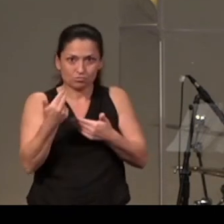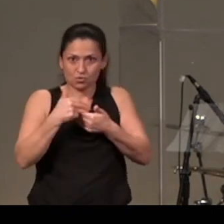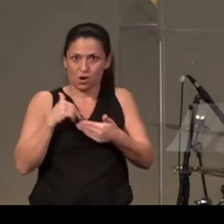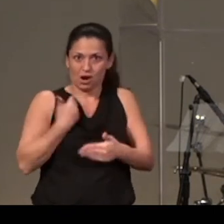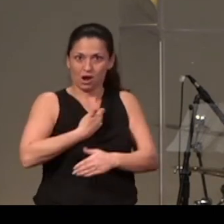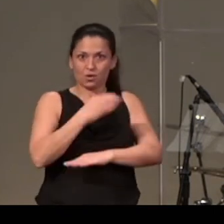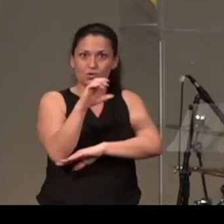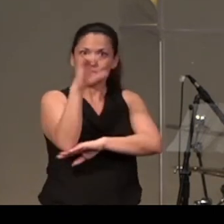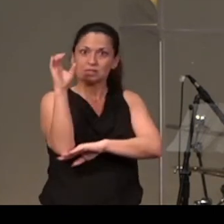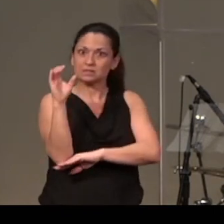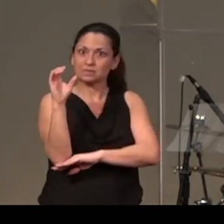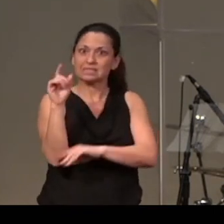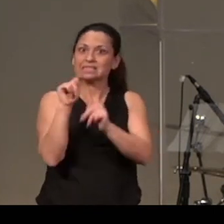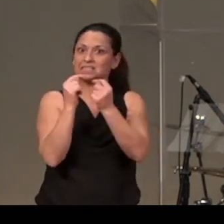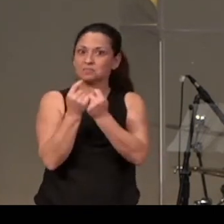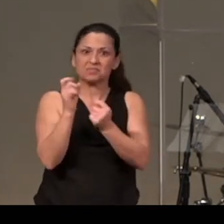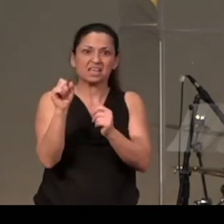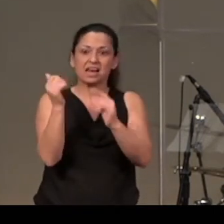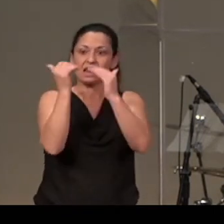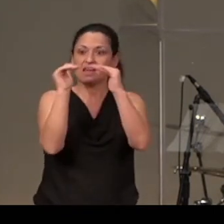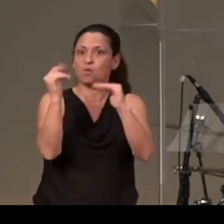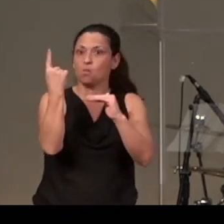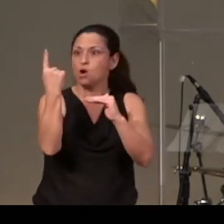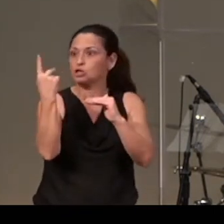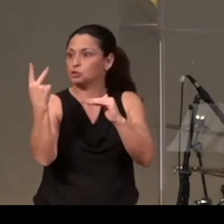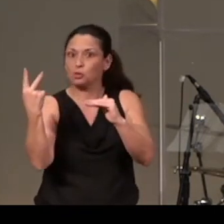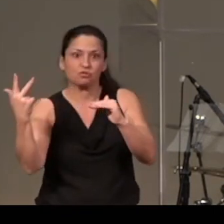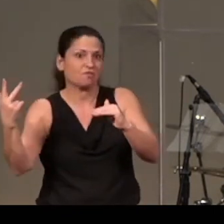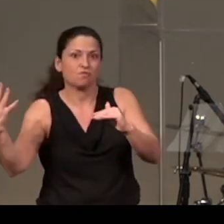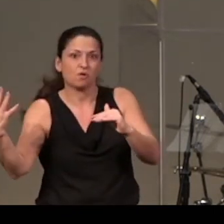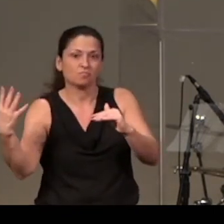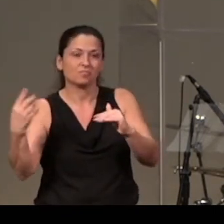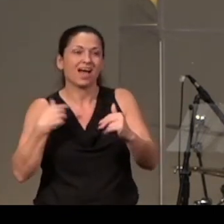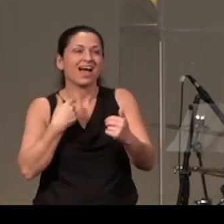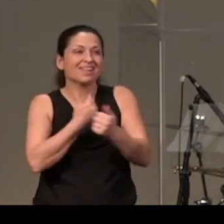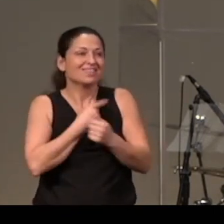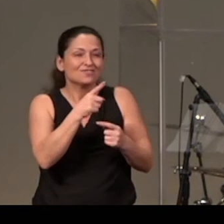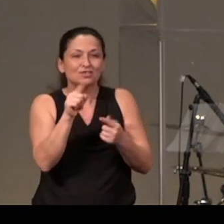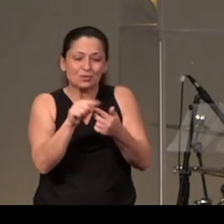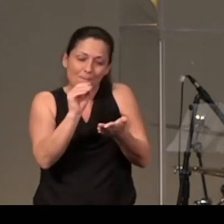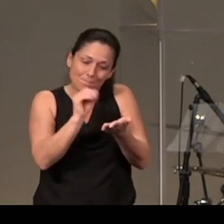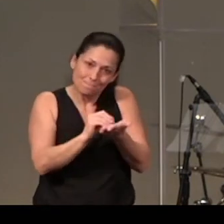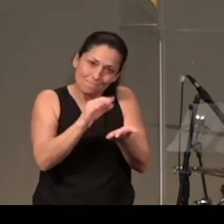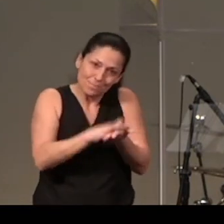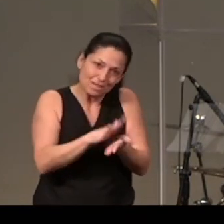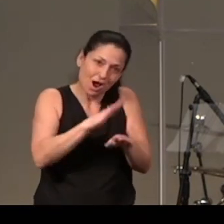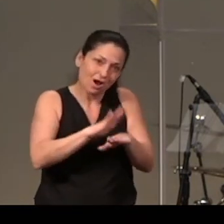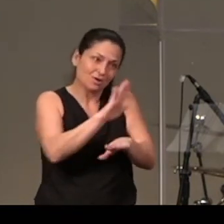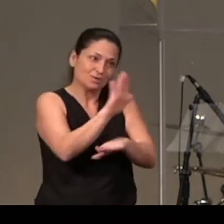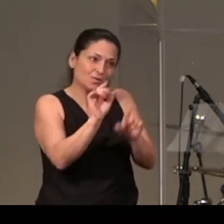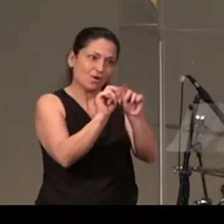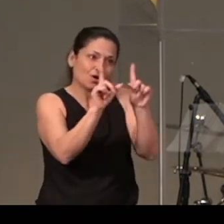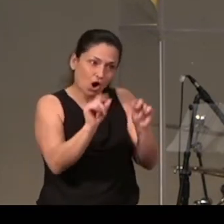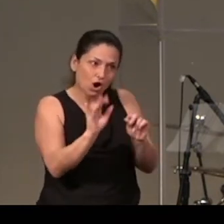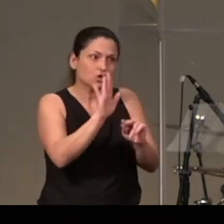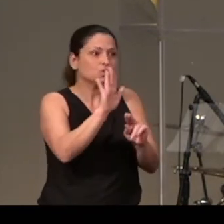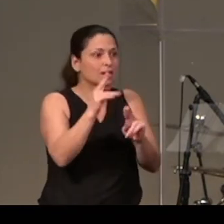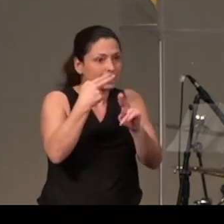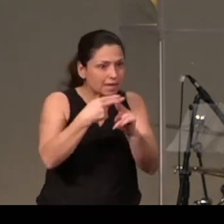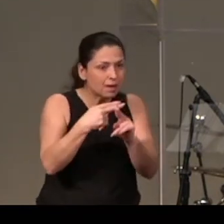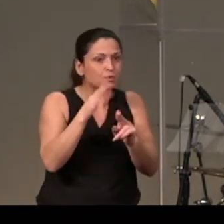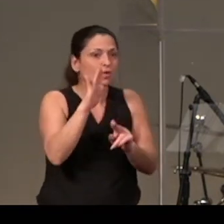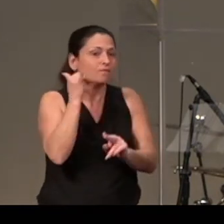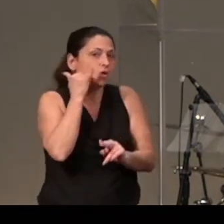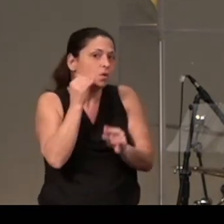do it at level 1, 2, 3, or 4, I'd love for you to put that on your card, put your name, and put your number, or you